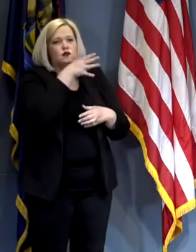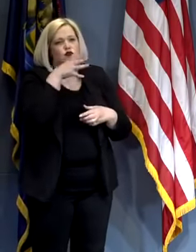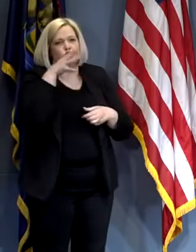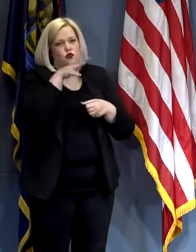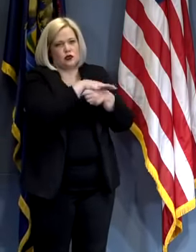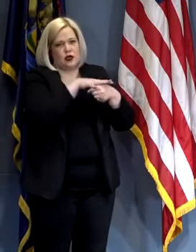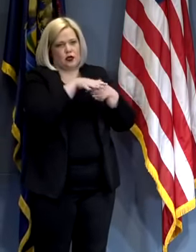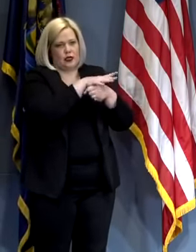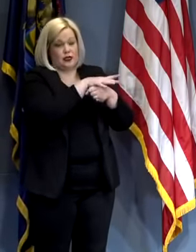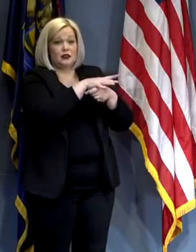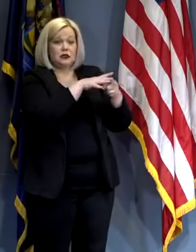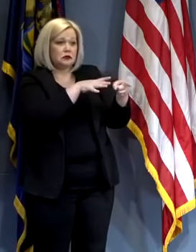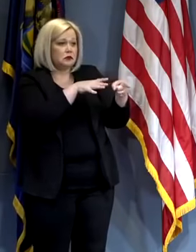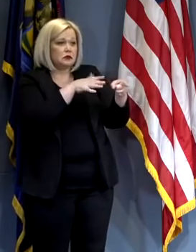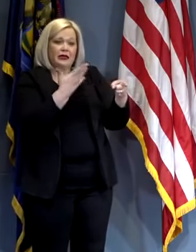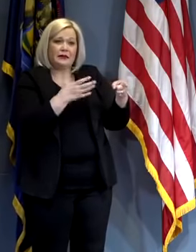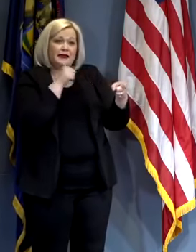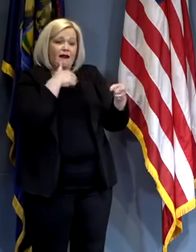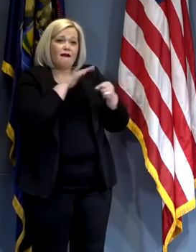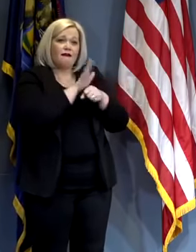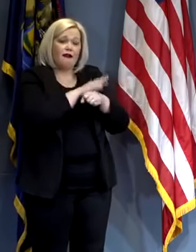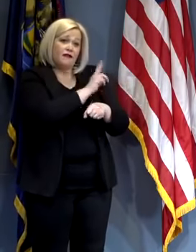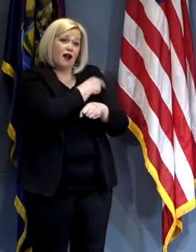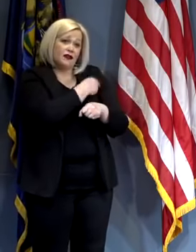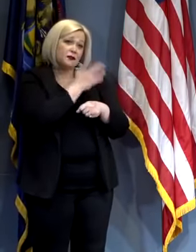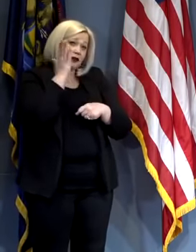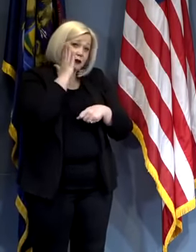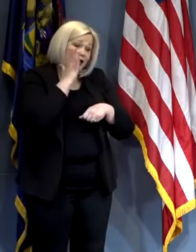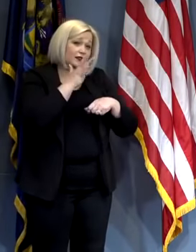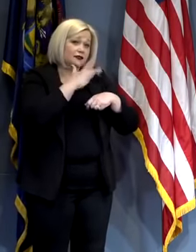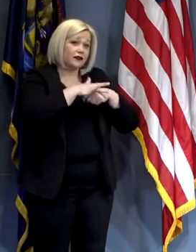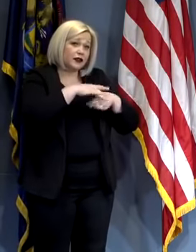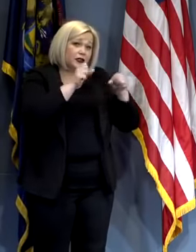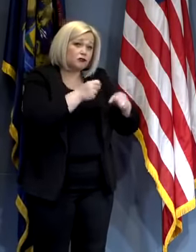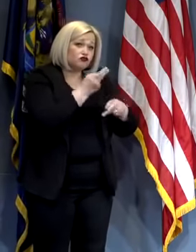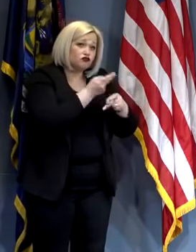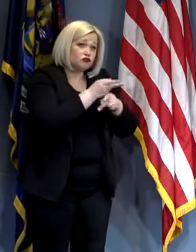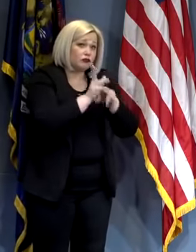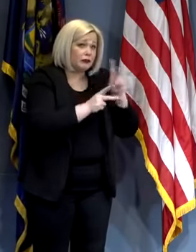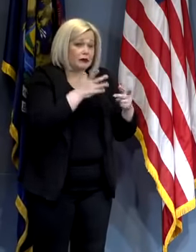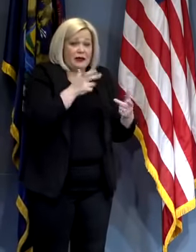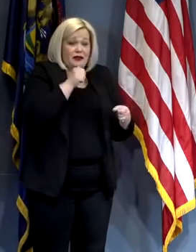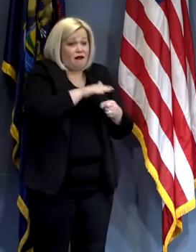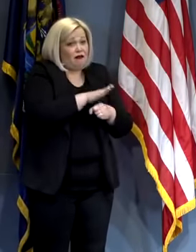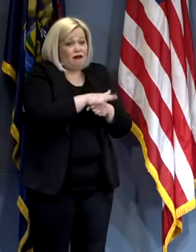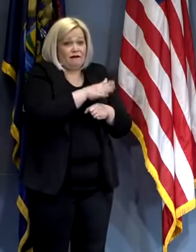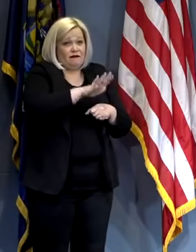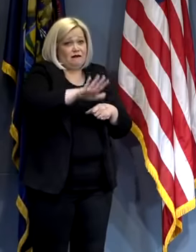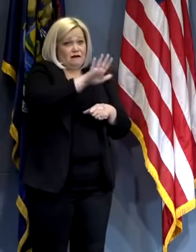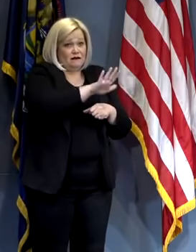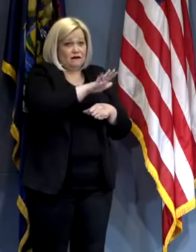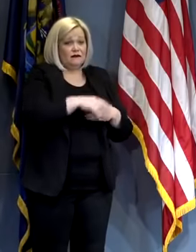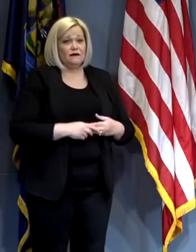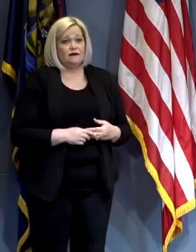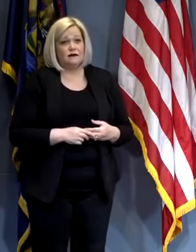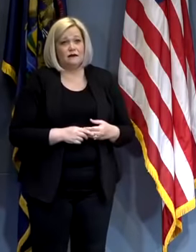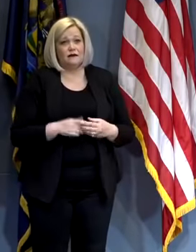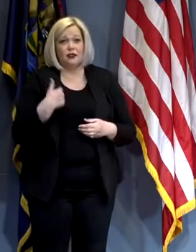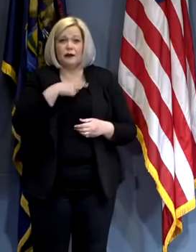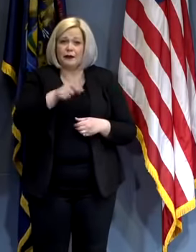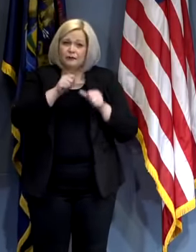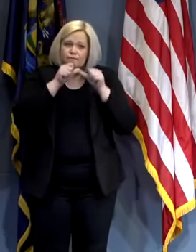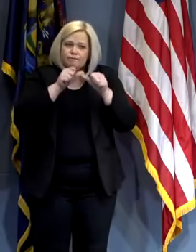state that actually may not have as much hospital capacities as we see in Southeast Michigan. We have to continue